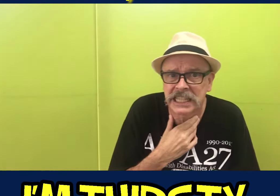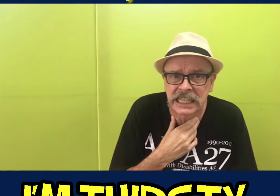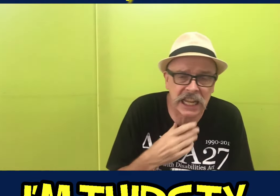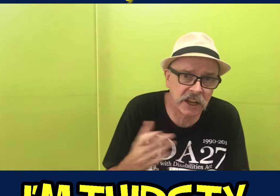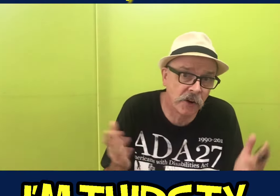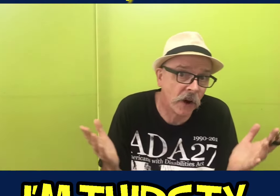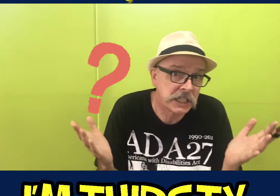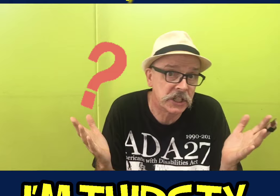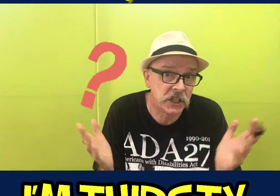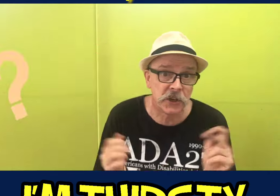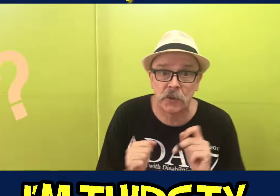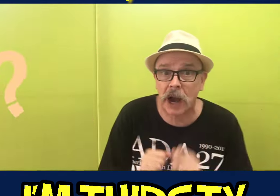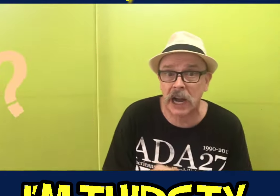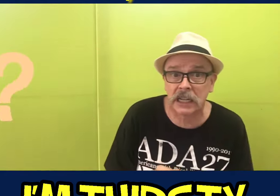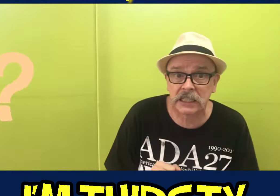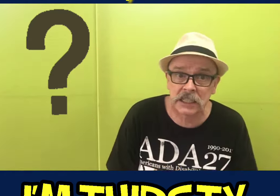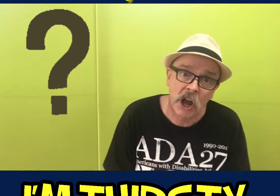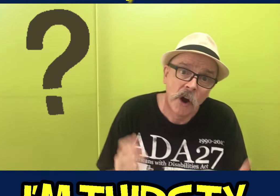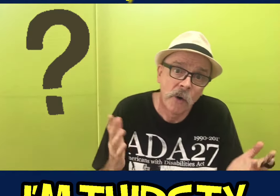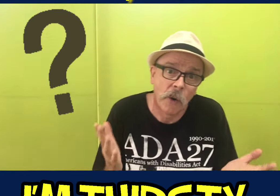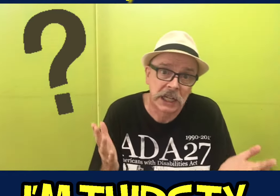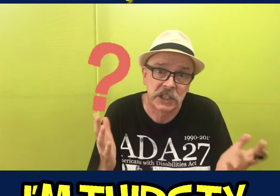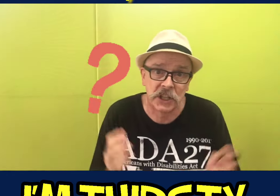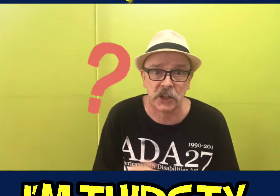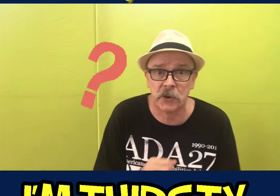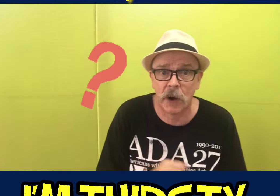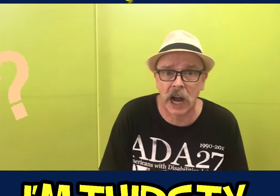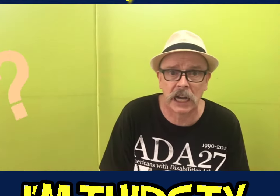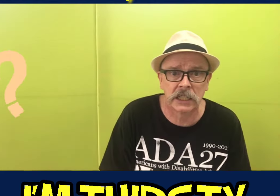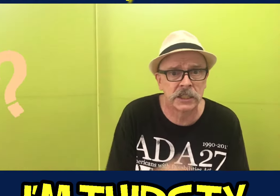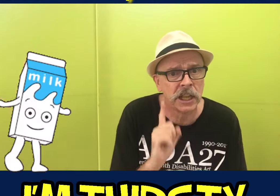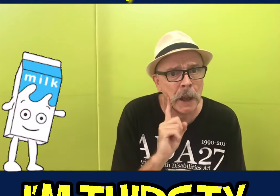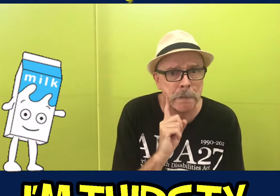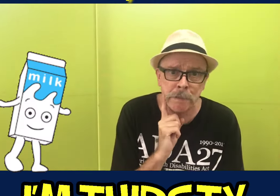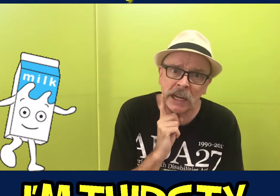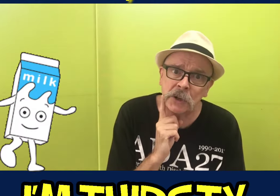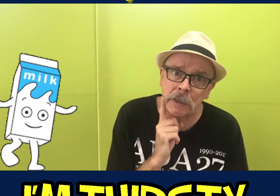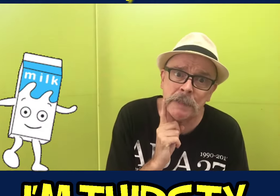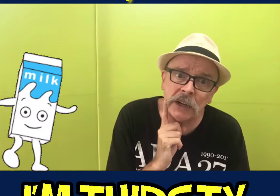I'm thirsty. What do you want? What do you want?